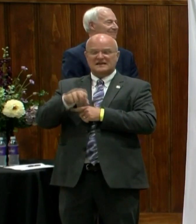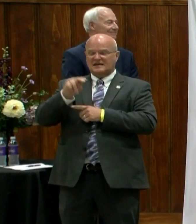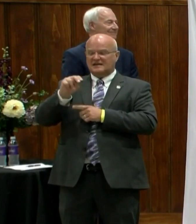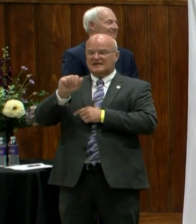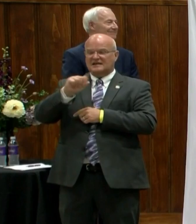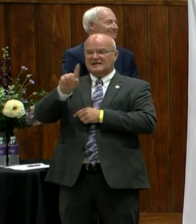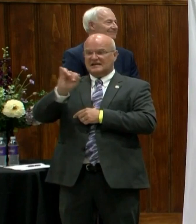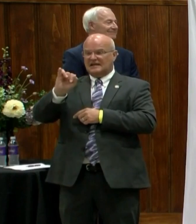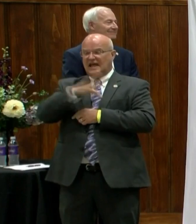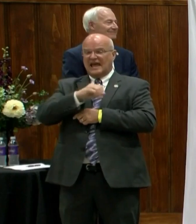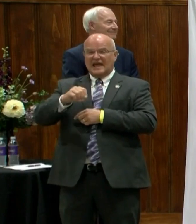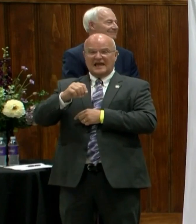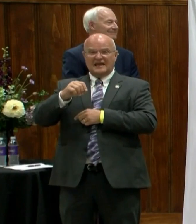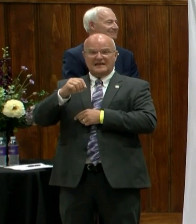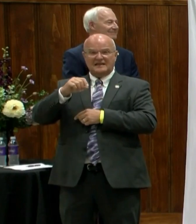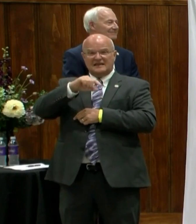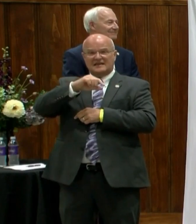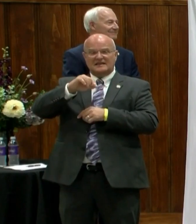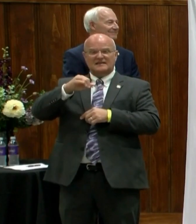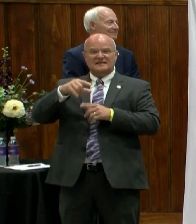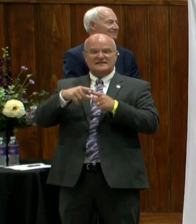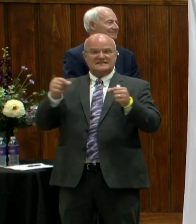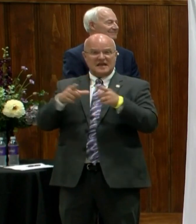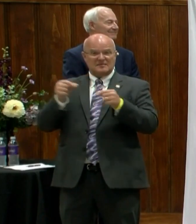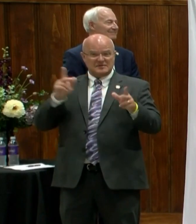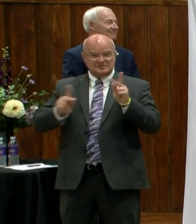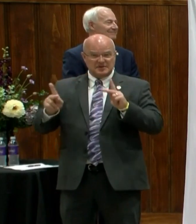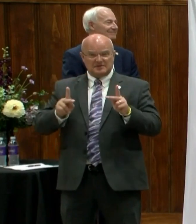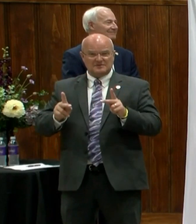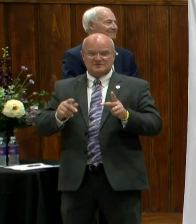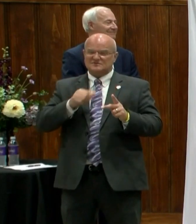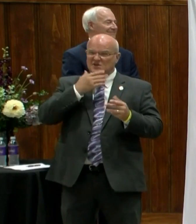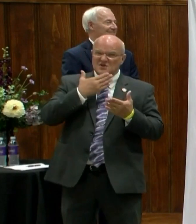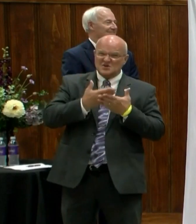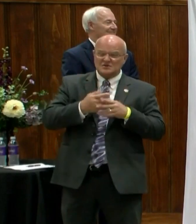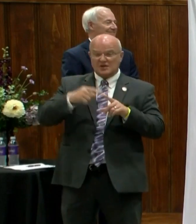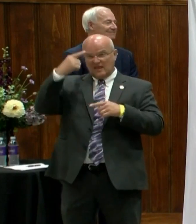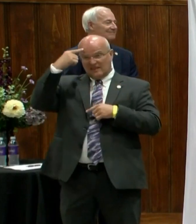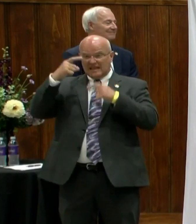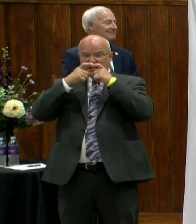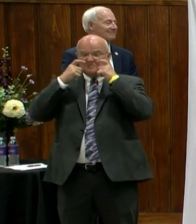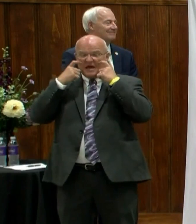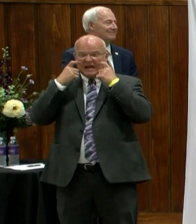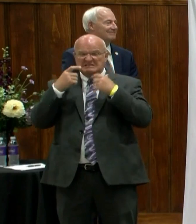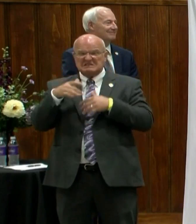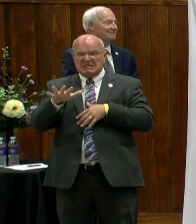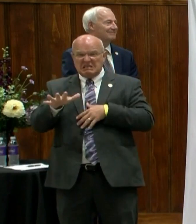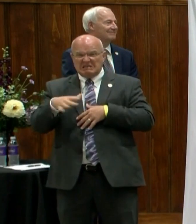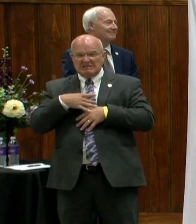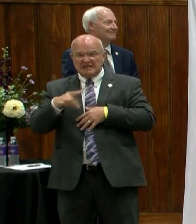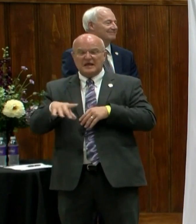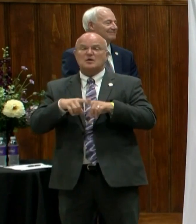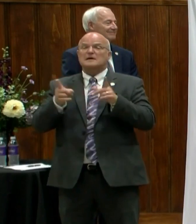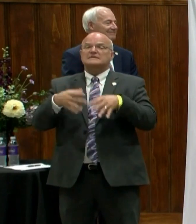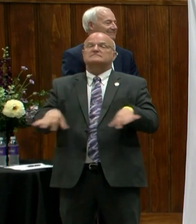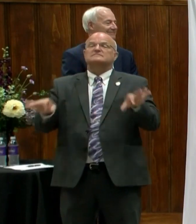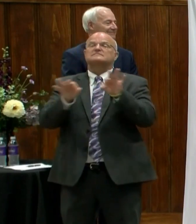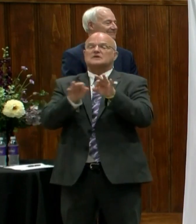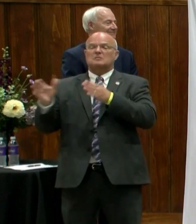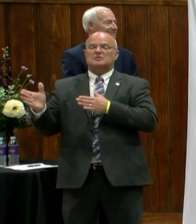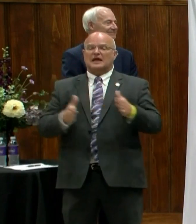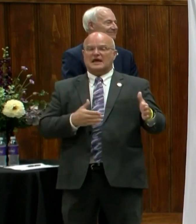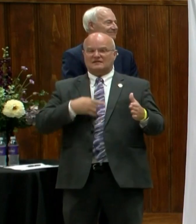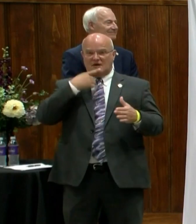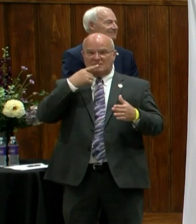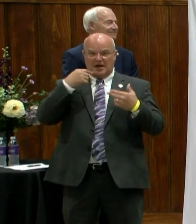the Japanese, even though it was inconvenient. So some of you may think a mask is inconvenient, but nonetheless, it is a critical strategy for